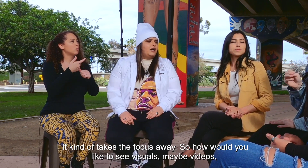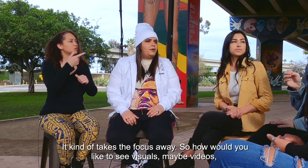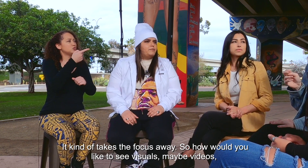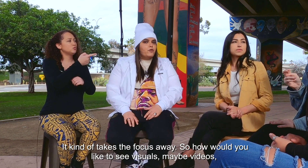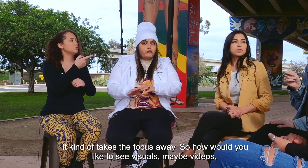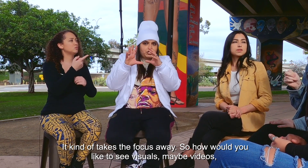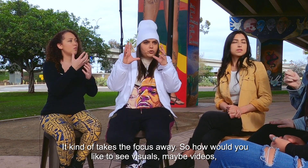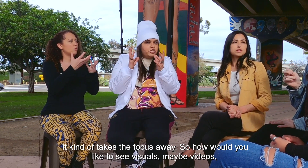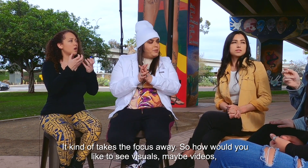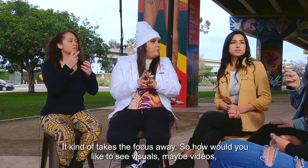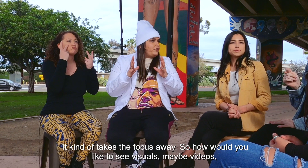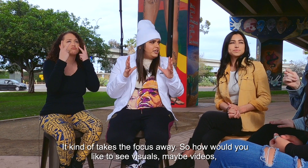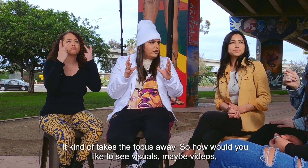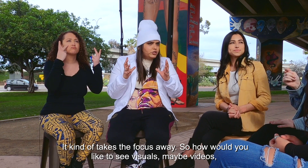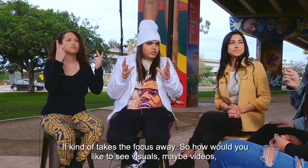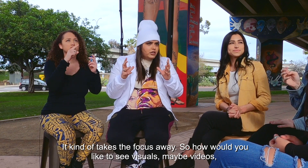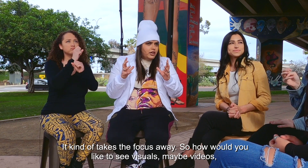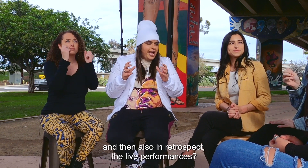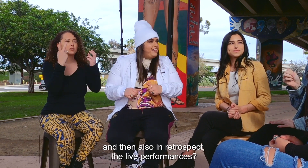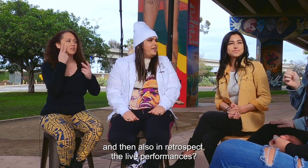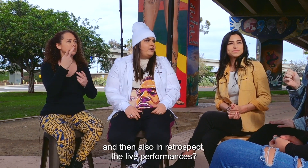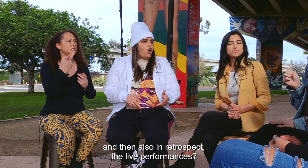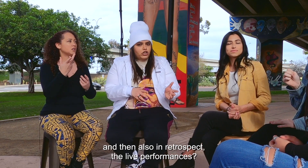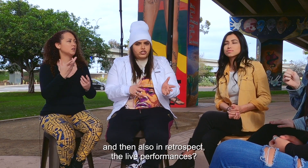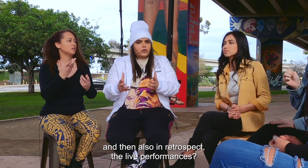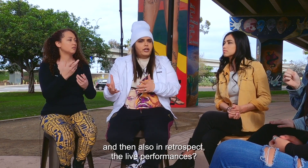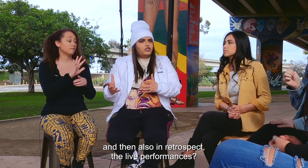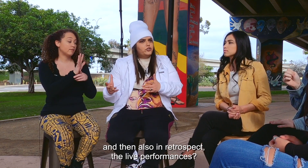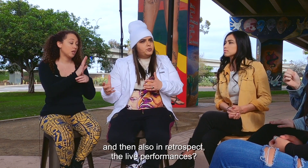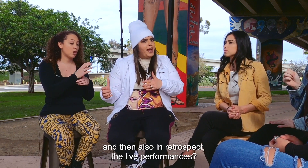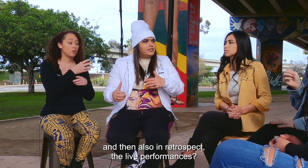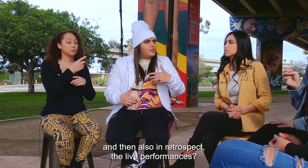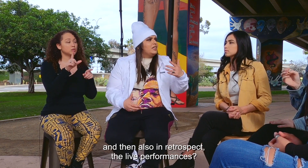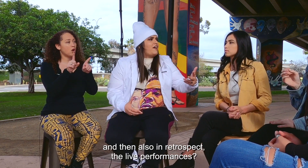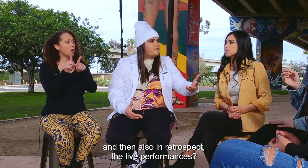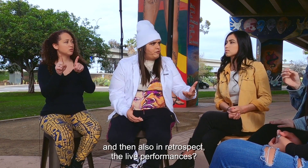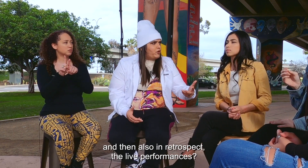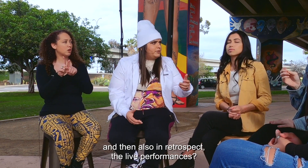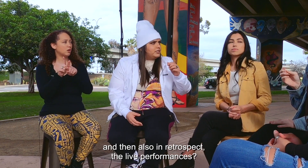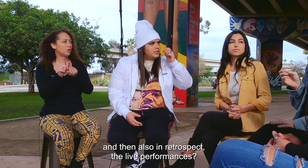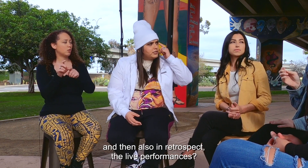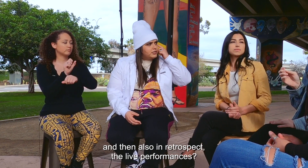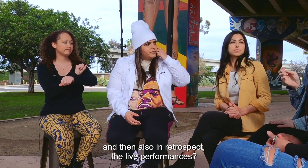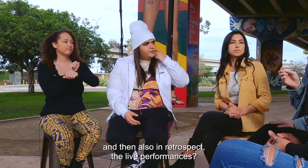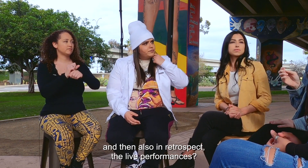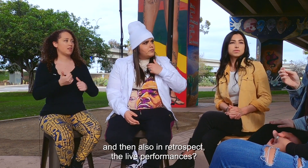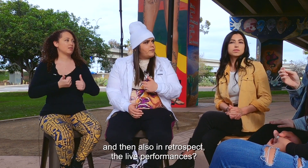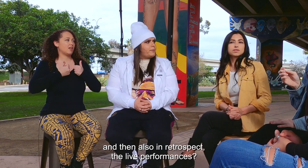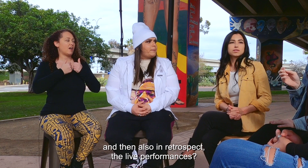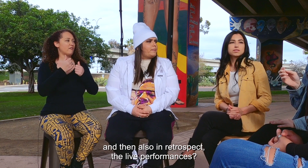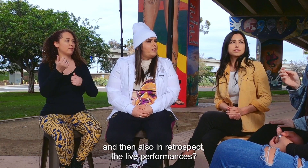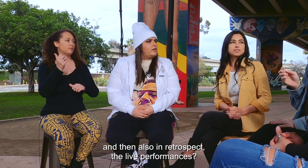see visuals, maybe videos, and then also in retrospect, the live performances?